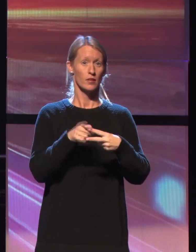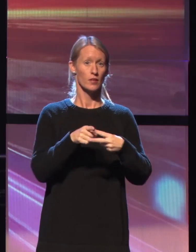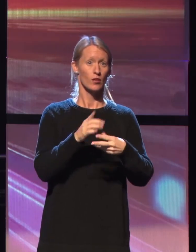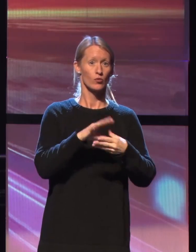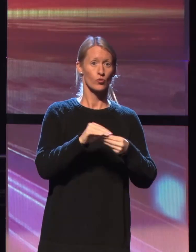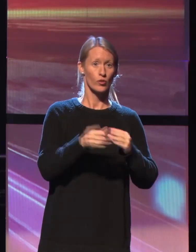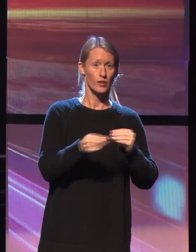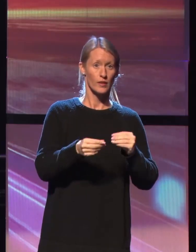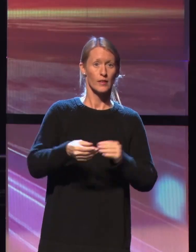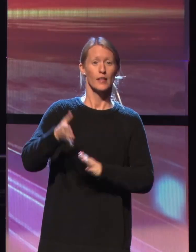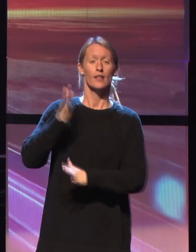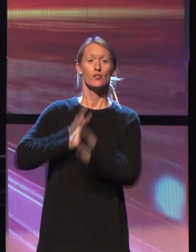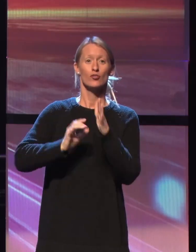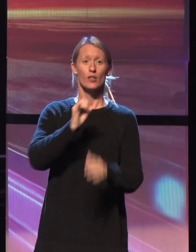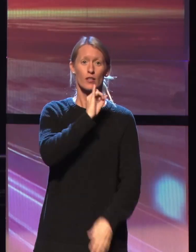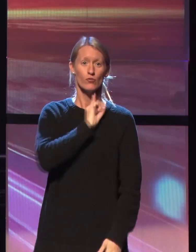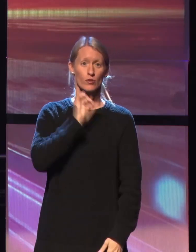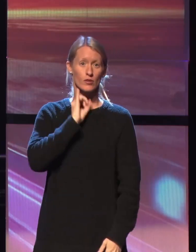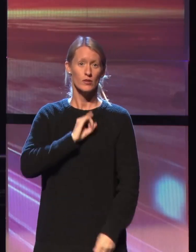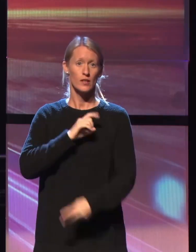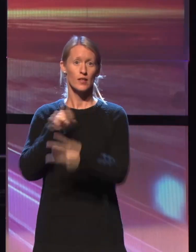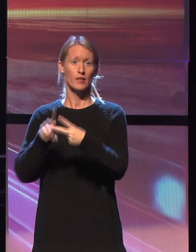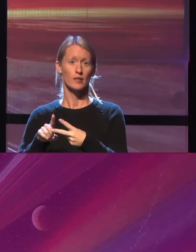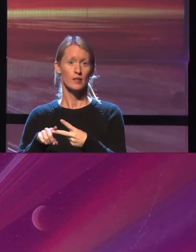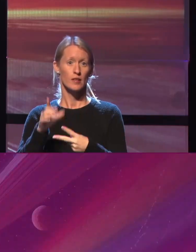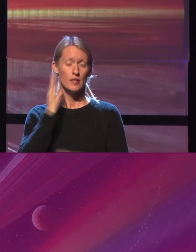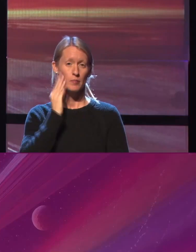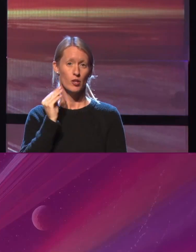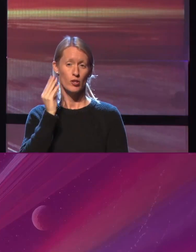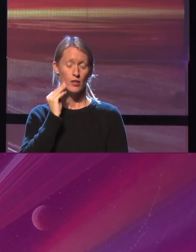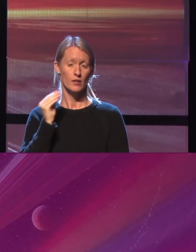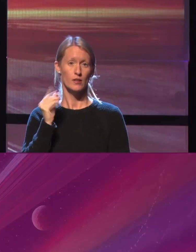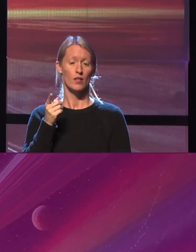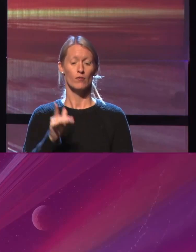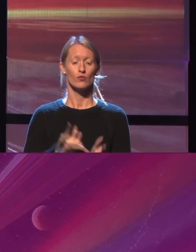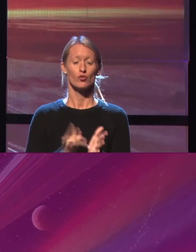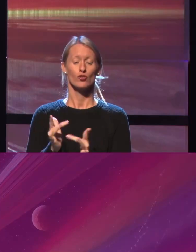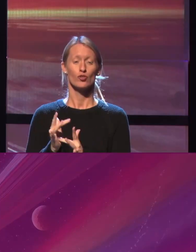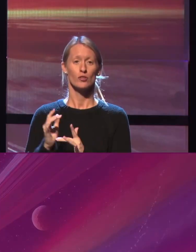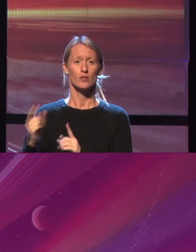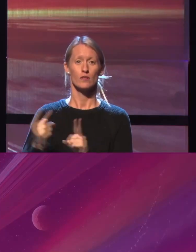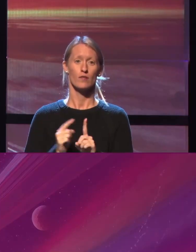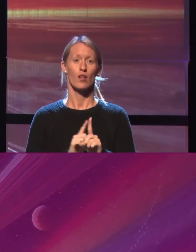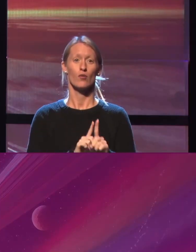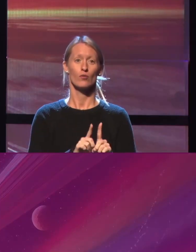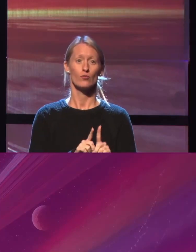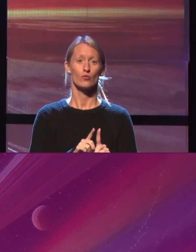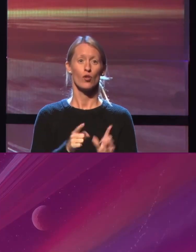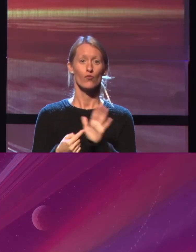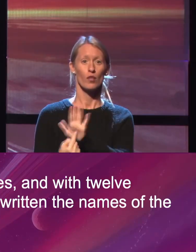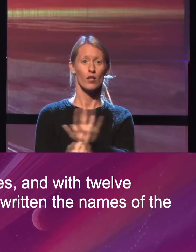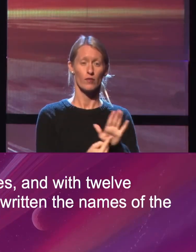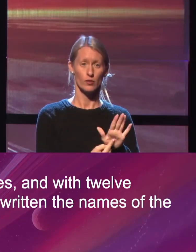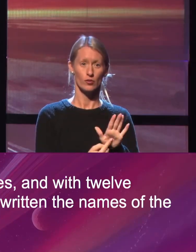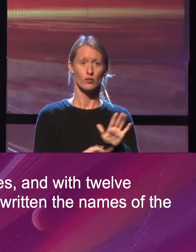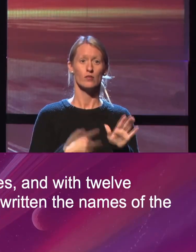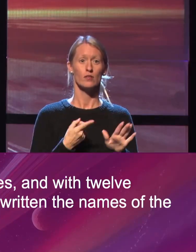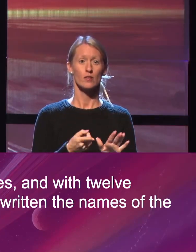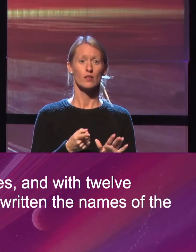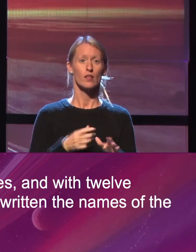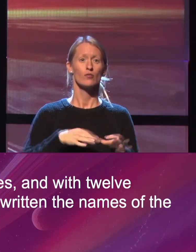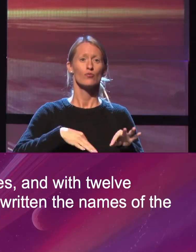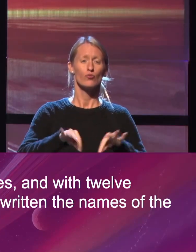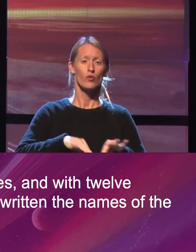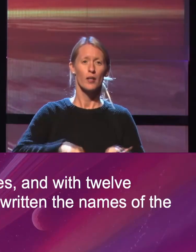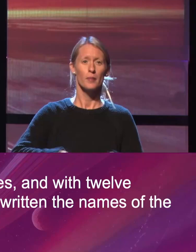of the apostles, the 12 disciples of Jesus. A few verses later in Revelation 21, verses 12 through 14, he's describing the city, and